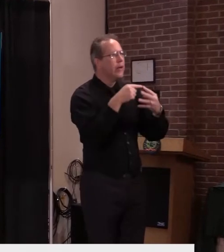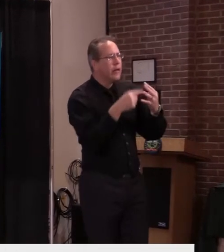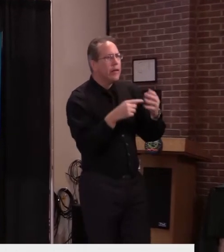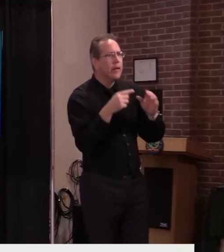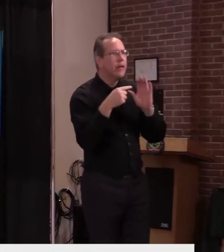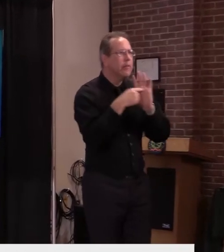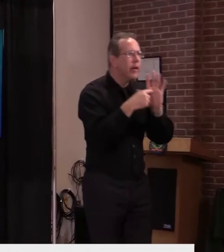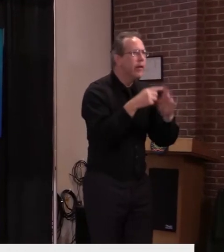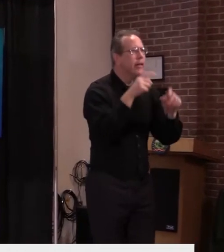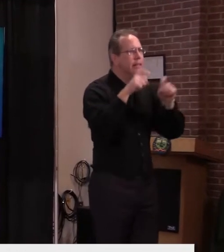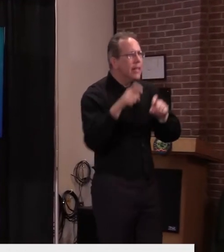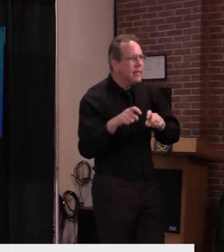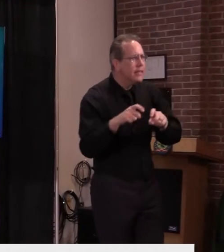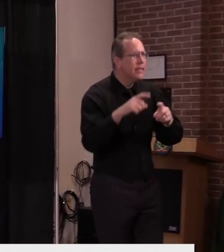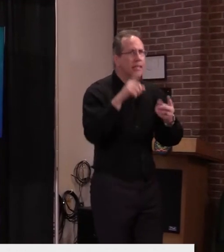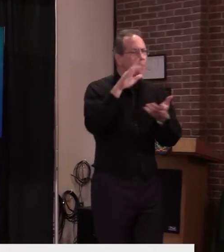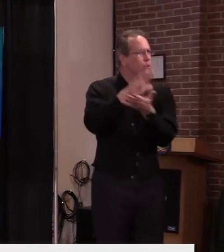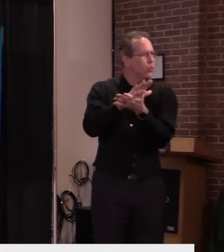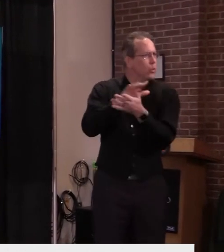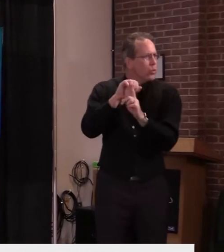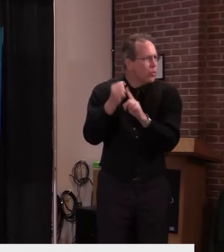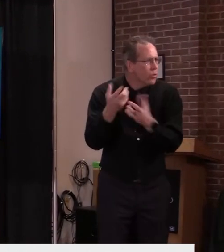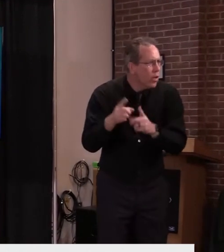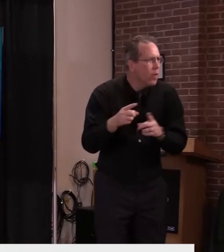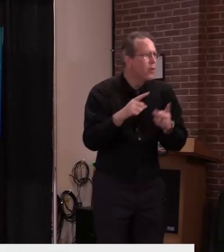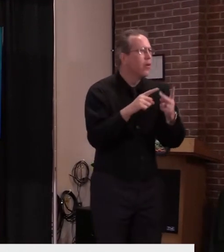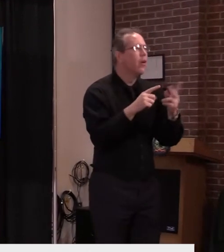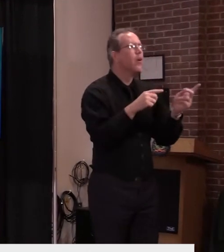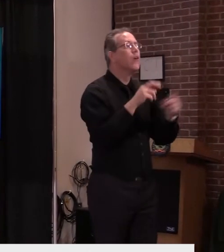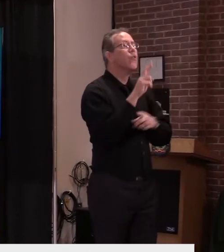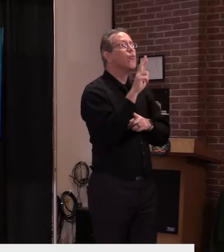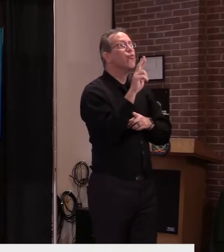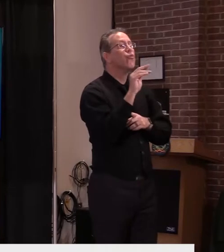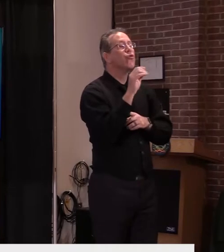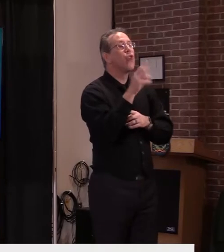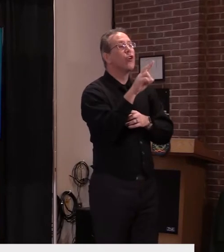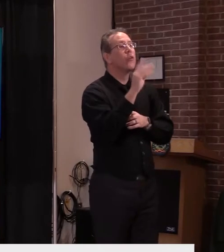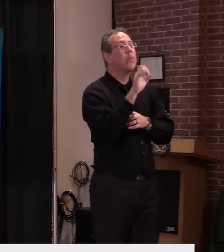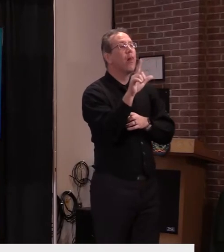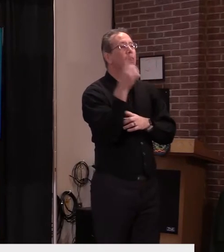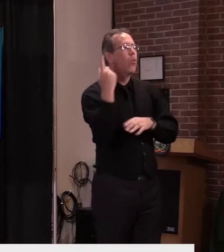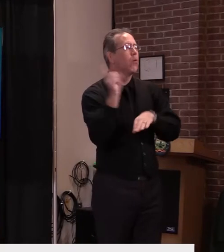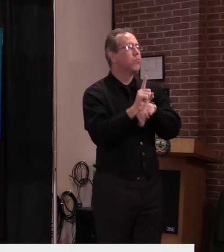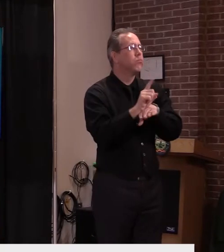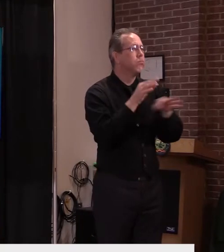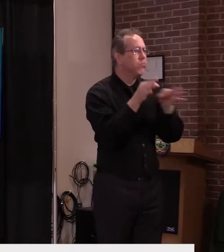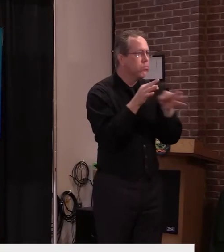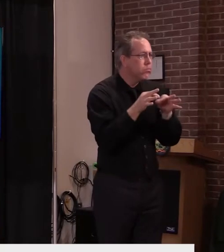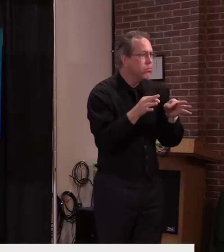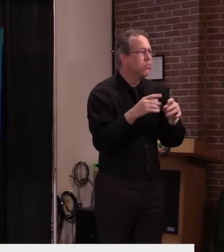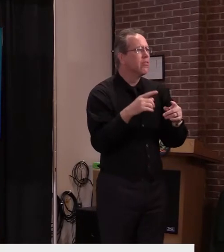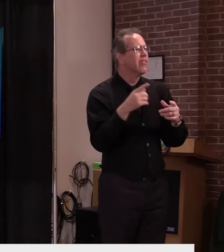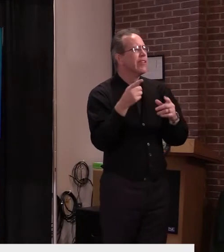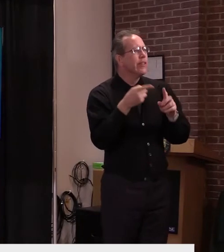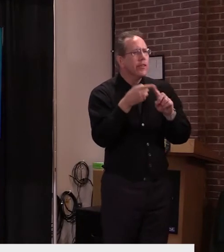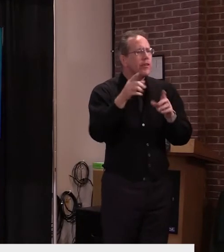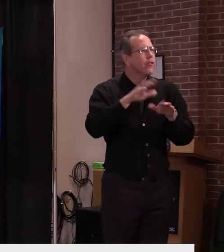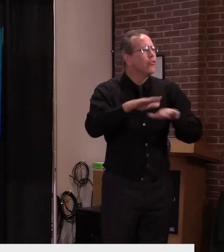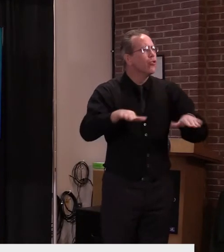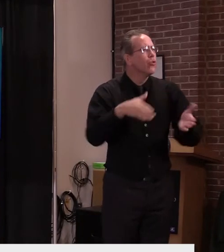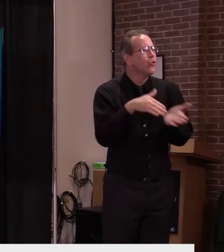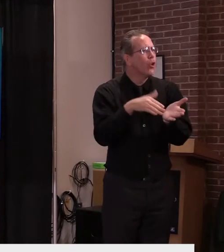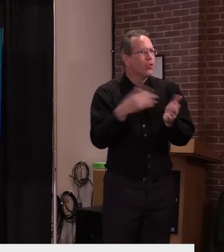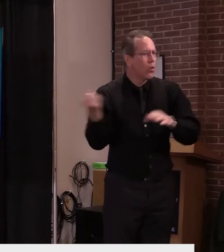from Dr. Rebecca Bell, the president of the Vermont chapter of the American Academy of Pediatrics.